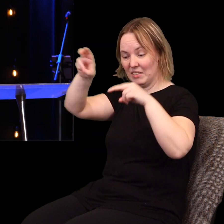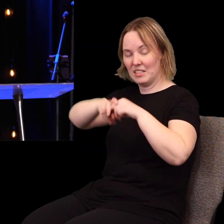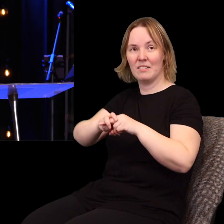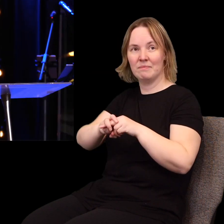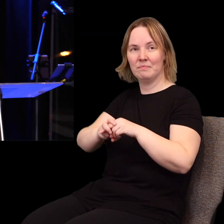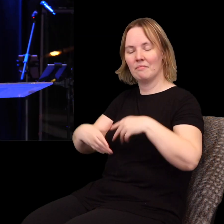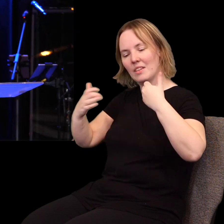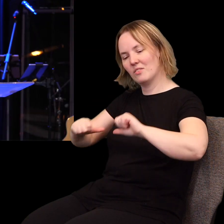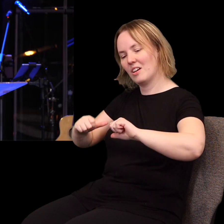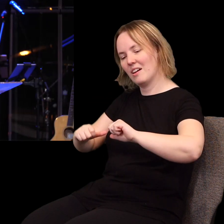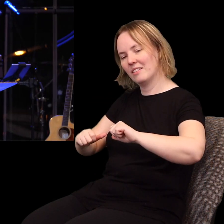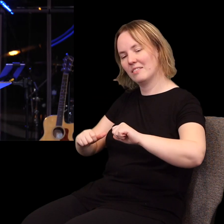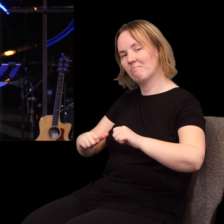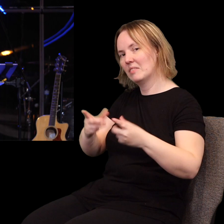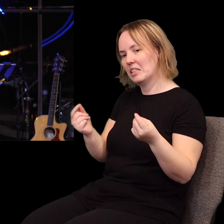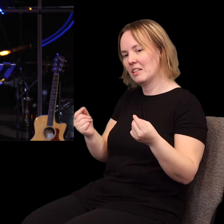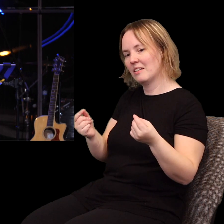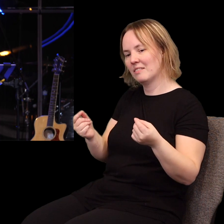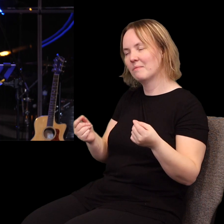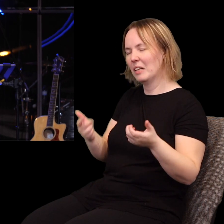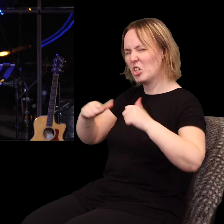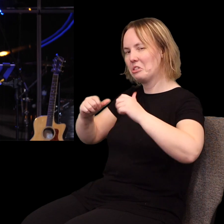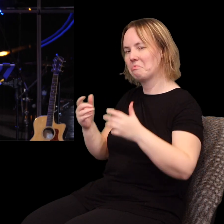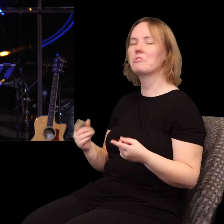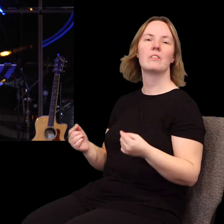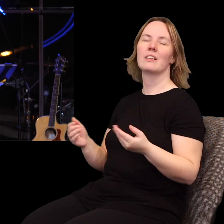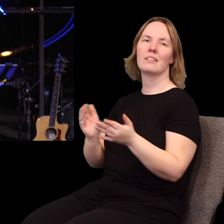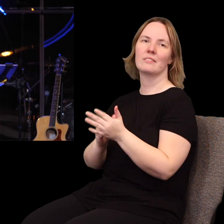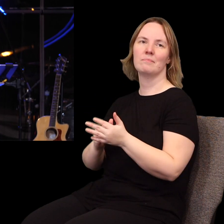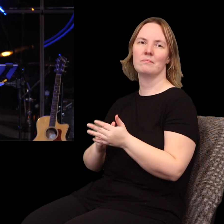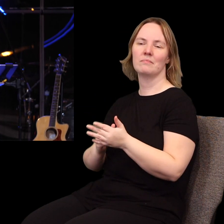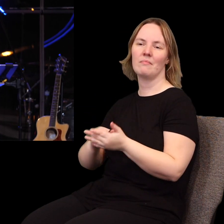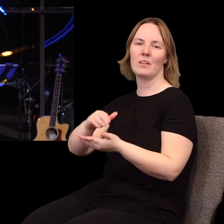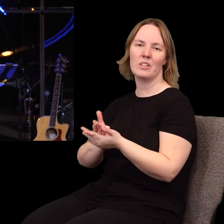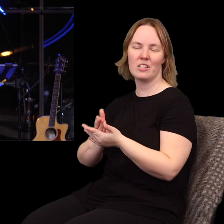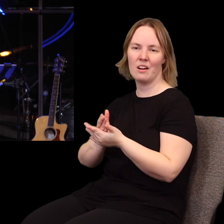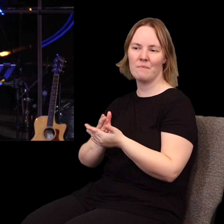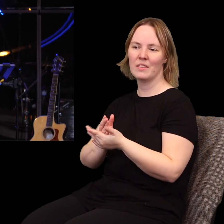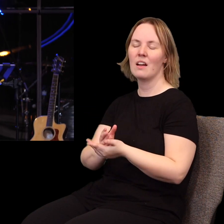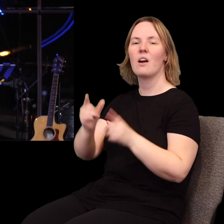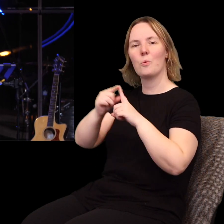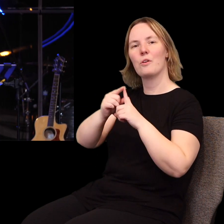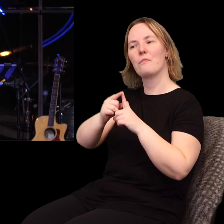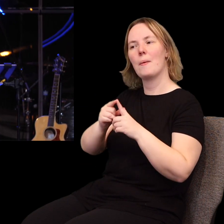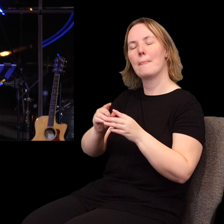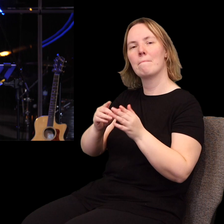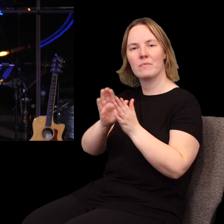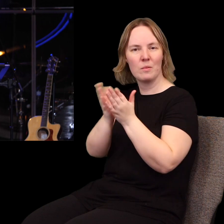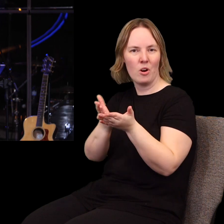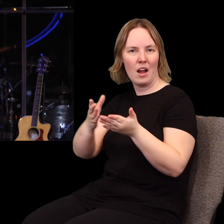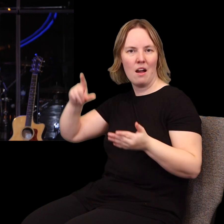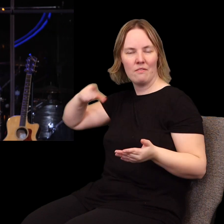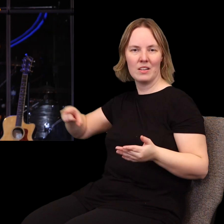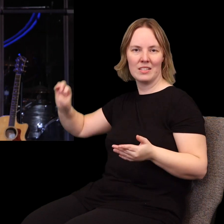So I've tried to incorporate that a bit, and I'm going to try to do that again this morning. I want to share a word from the book of Zechariah. You may or may